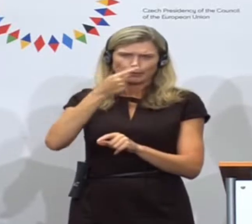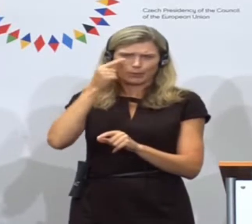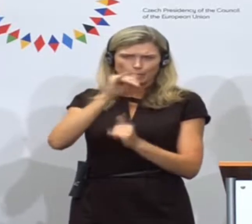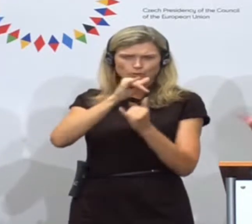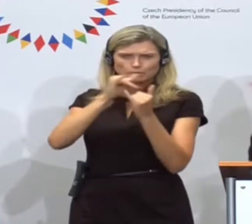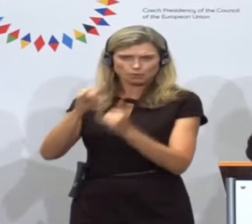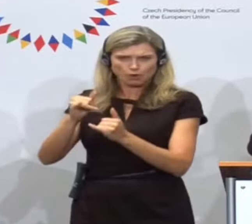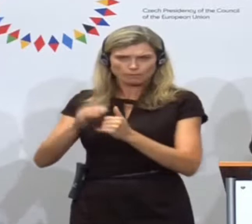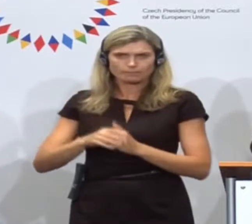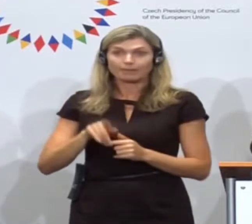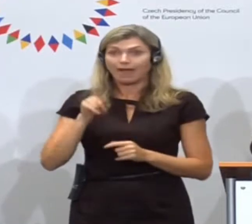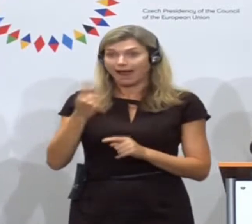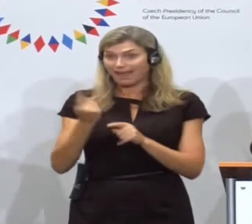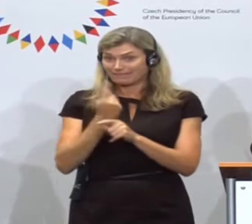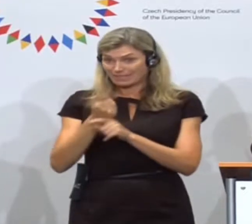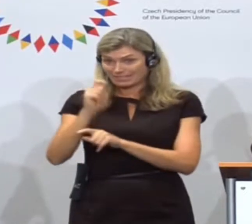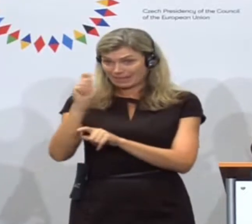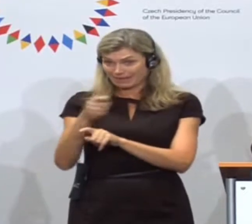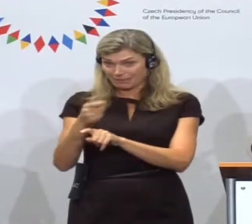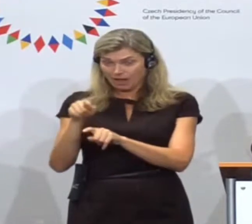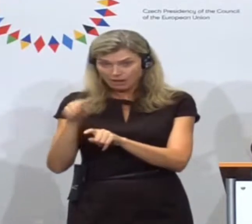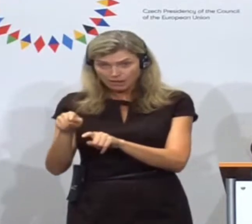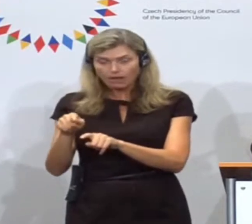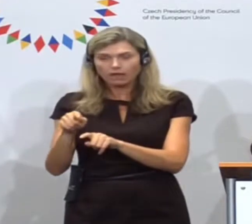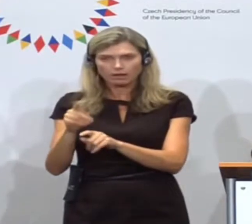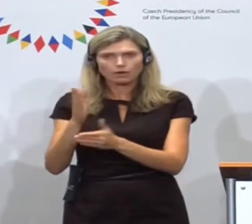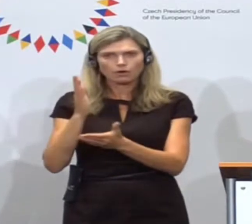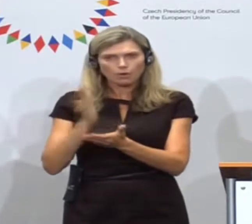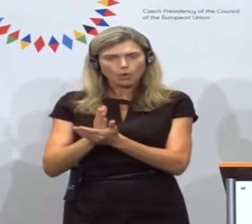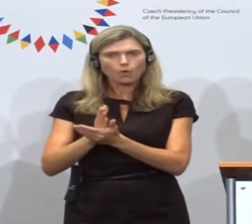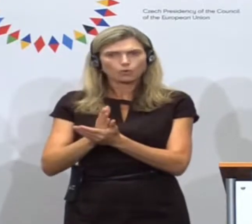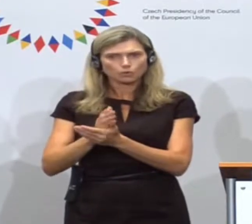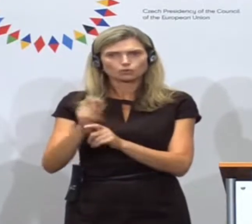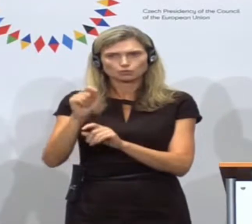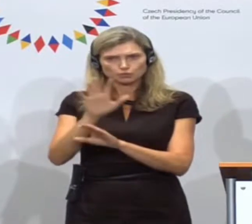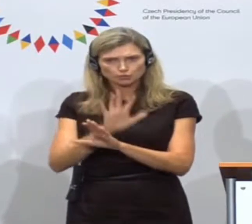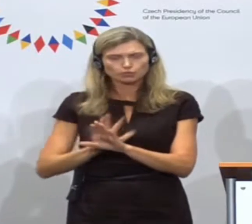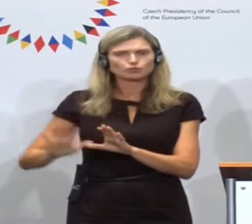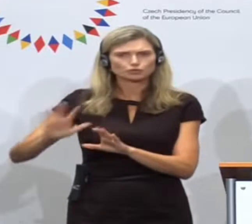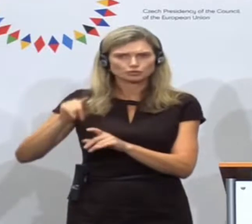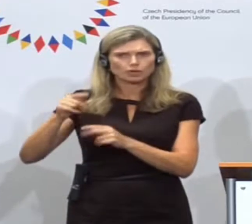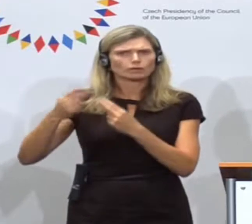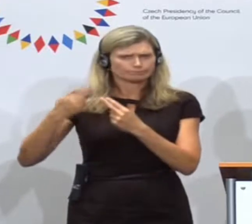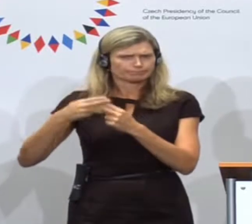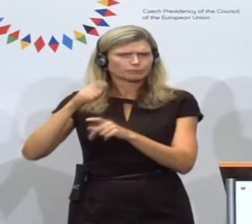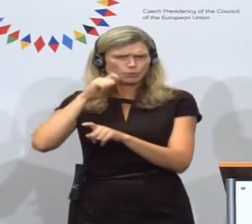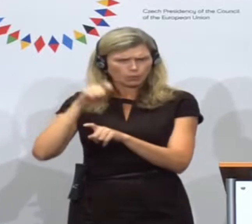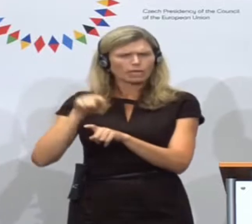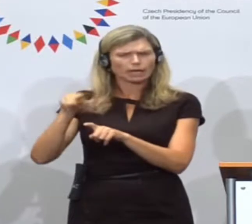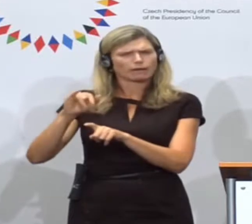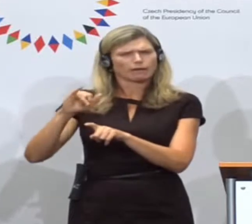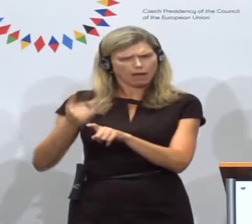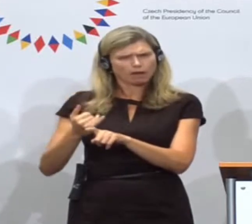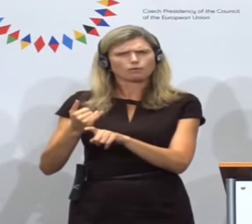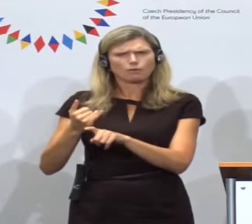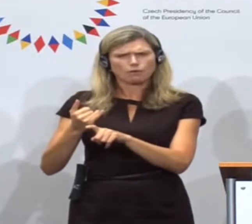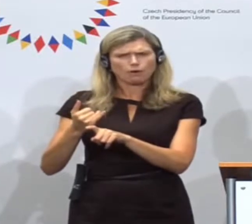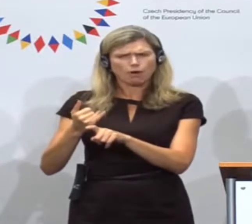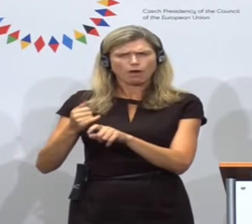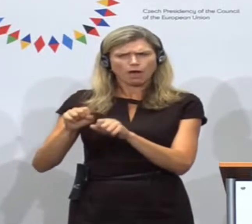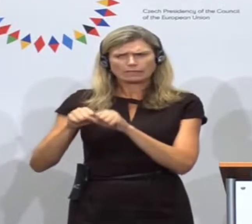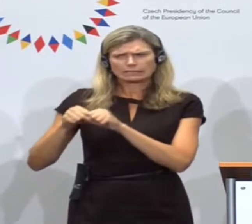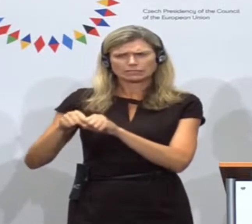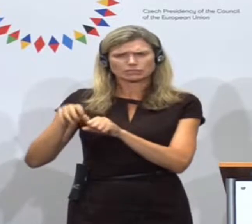integrity of Ukraine. There are other scenarios. We have already talked about Mali and Central